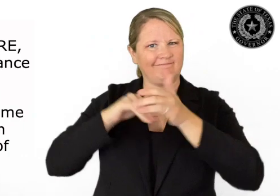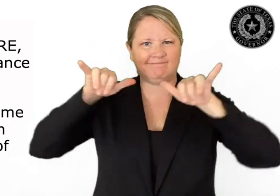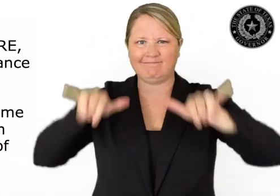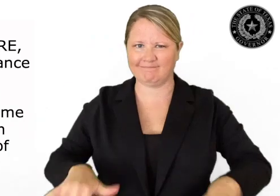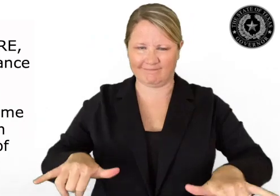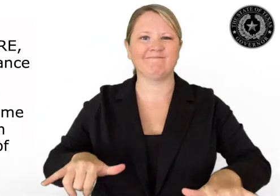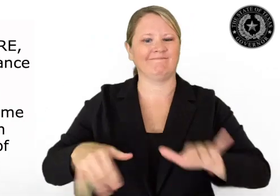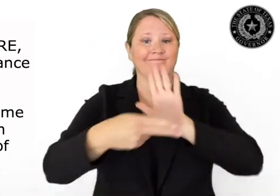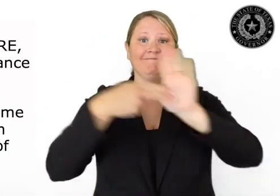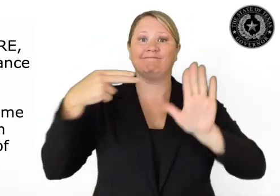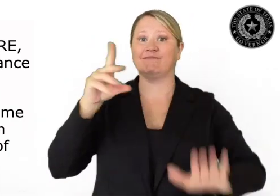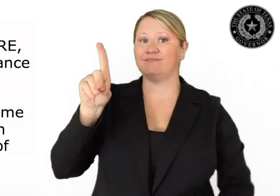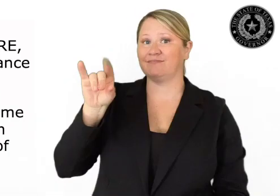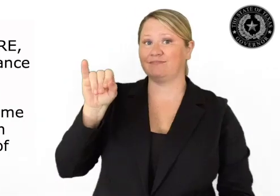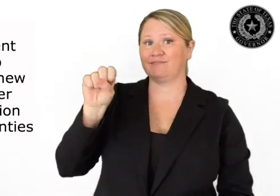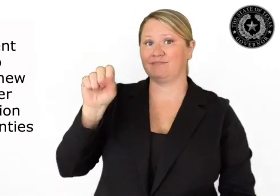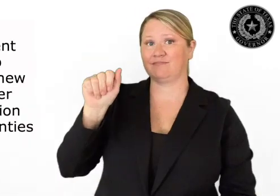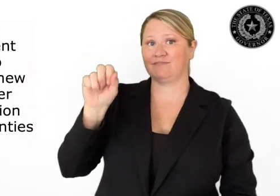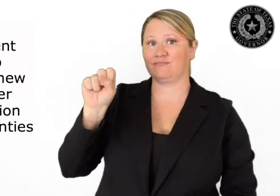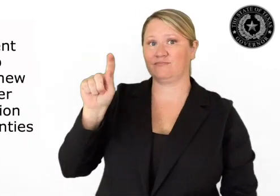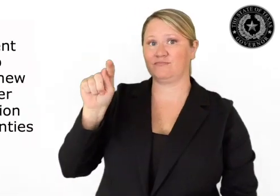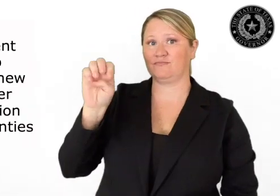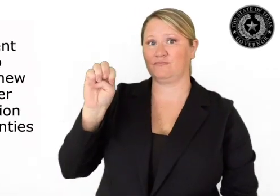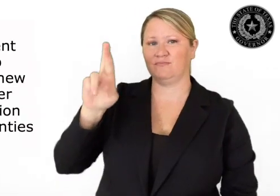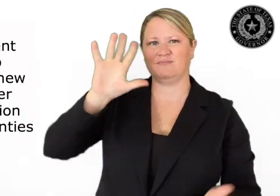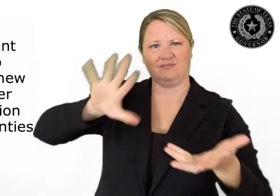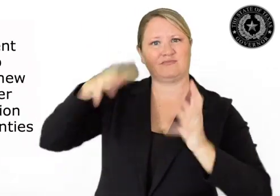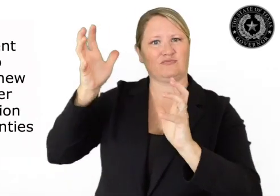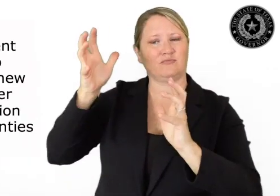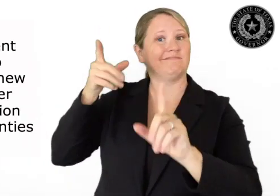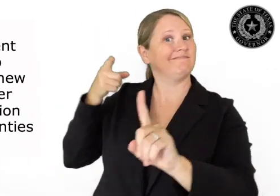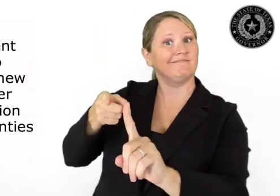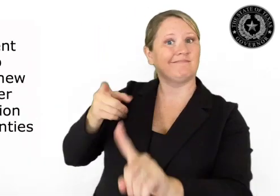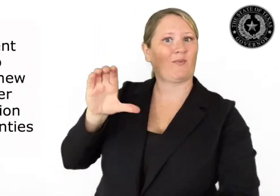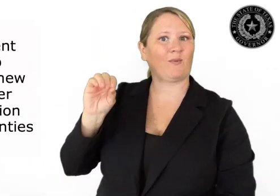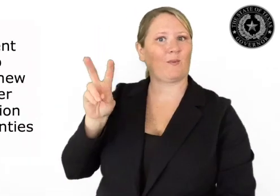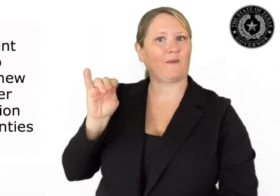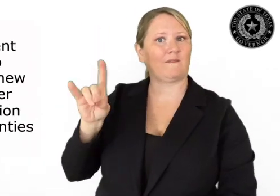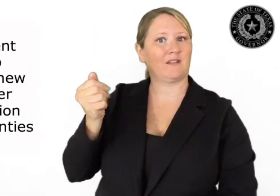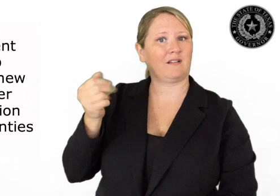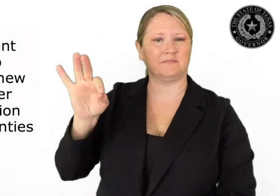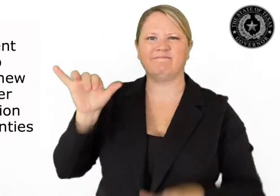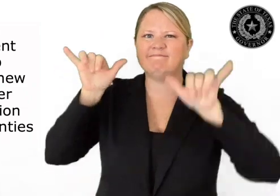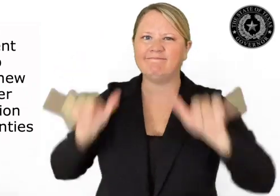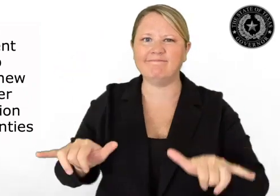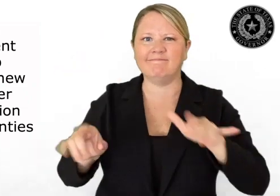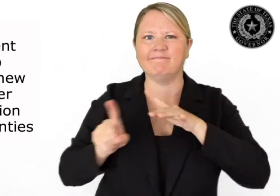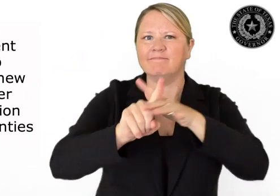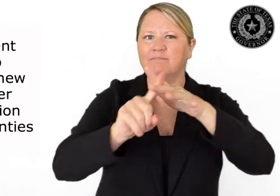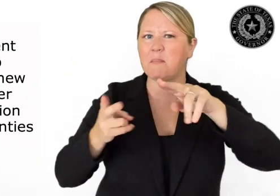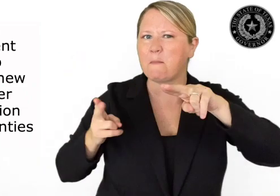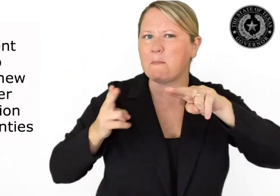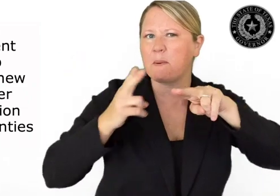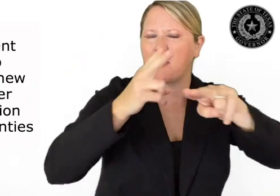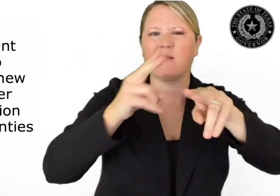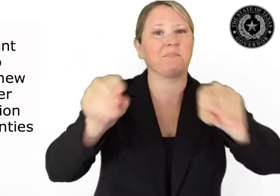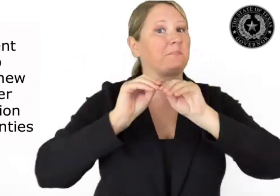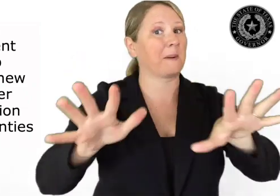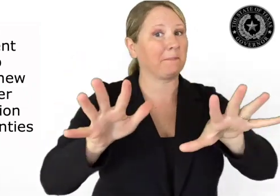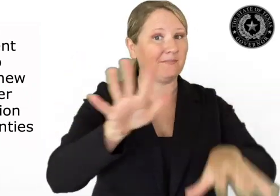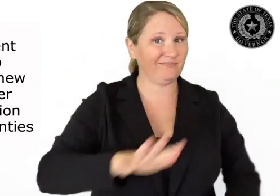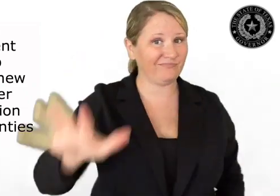418.014 of the Texas Government Code, I do hereby renew the disaster proclamation for all counties in